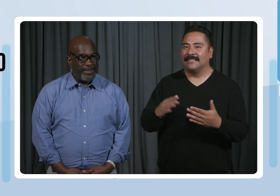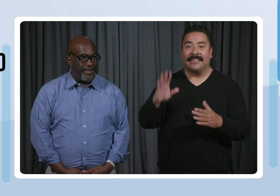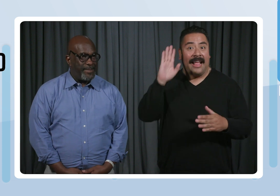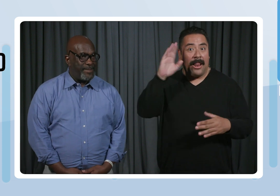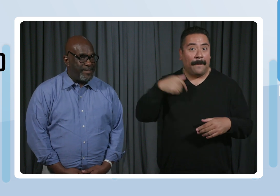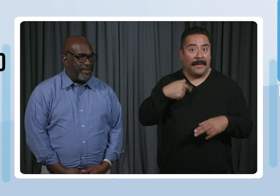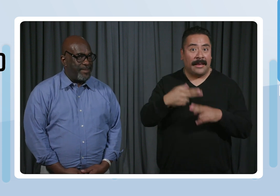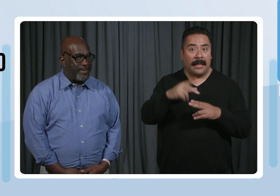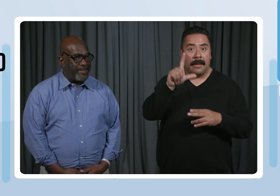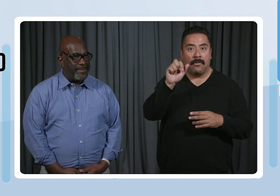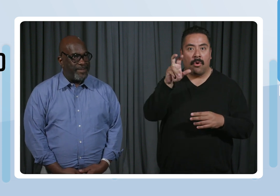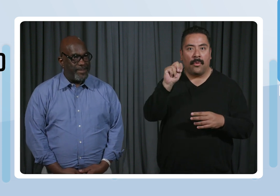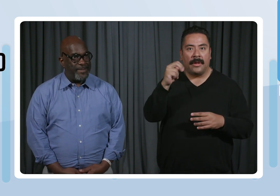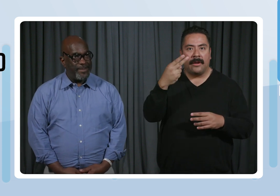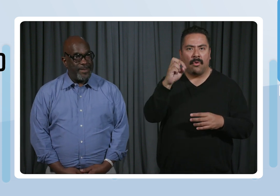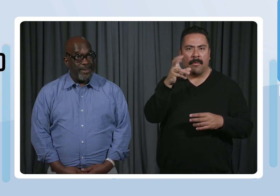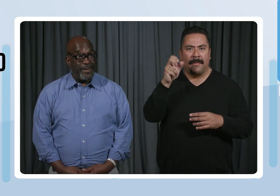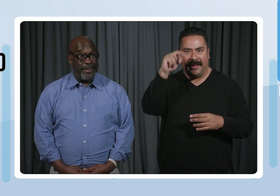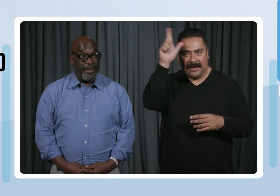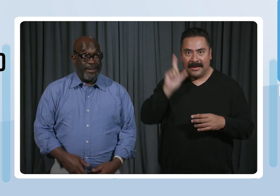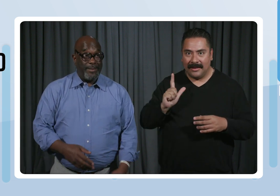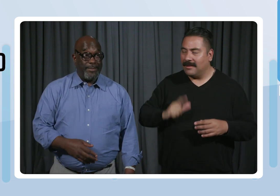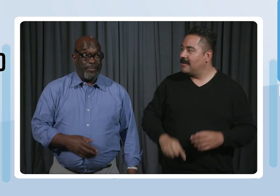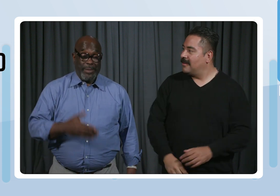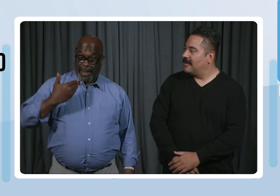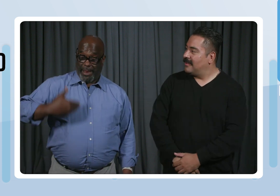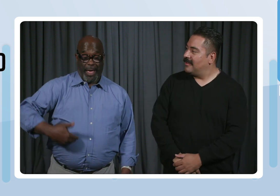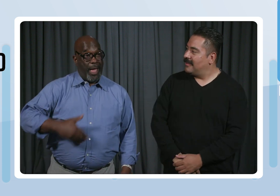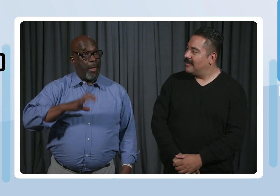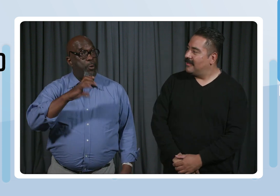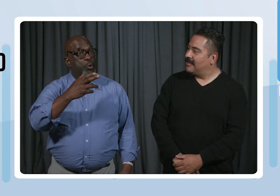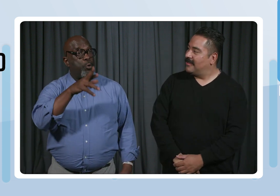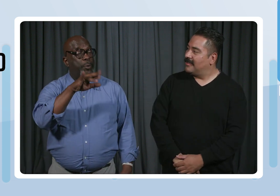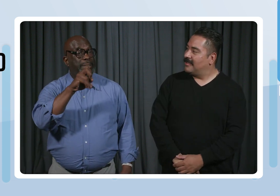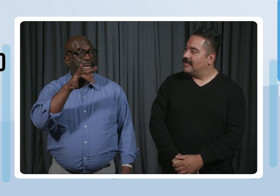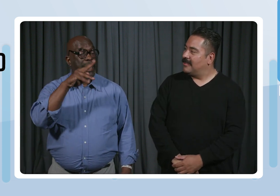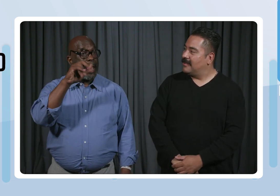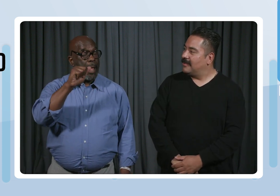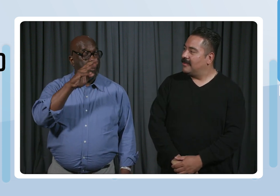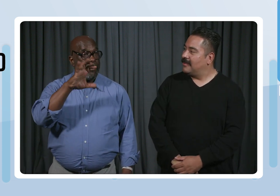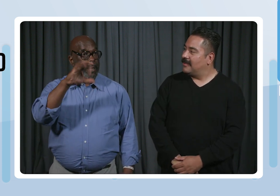Hello, I'm Lauren Huberman. And I'm Christina McLean. Welcome to All Access.